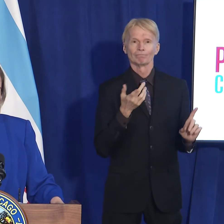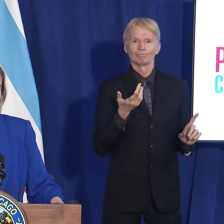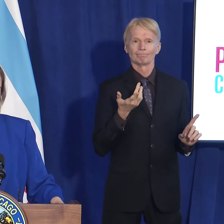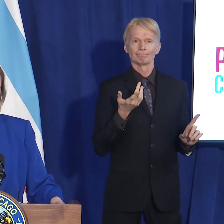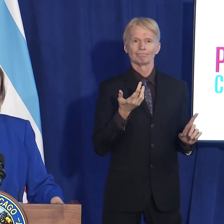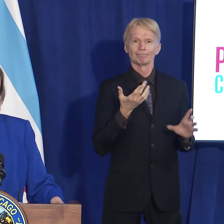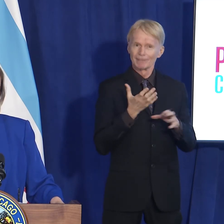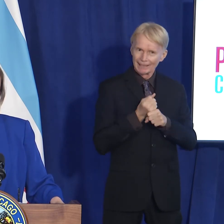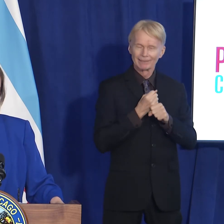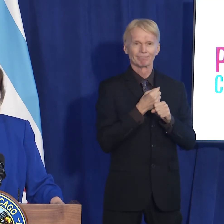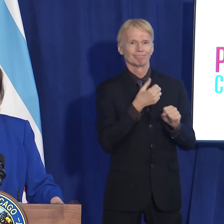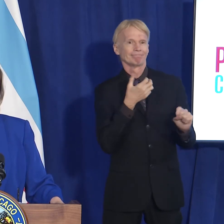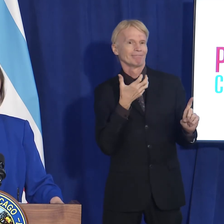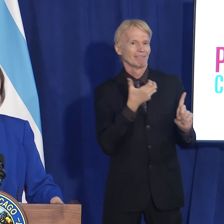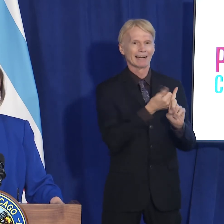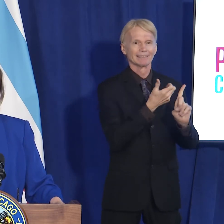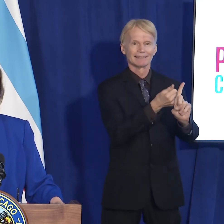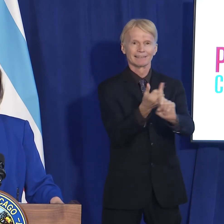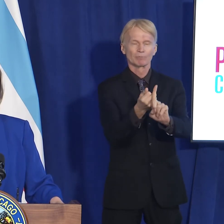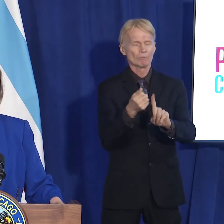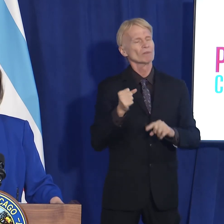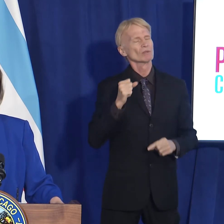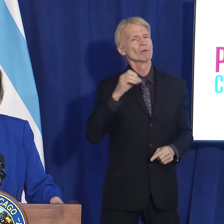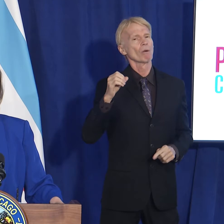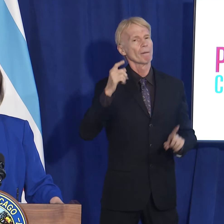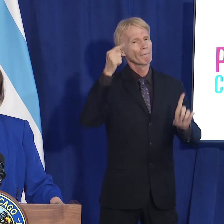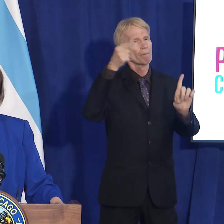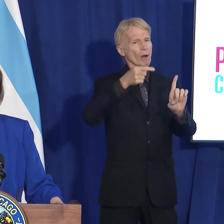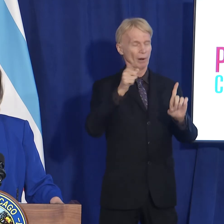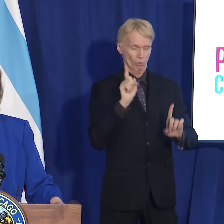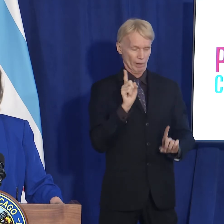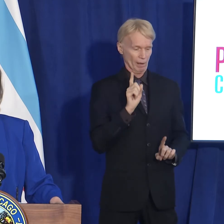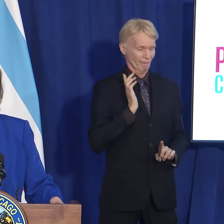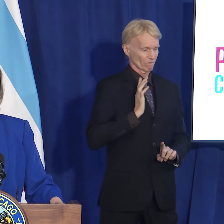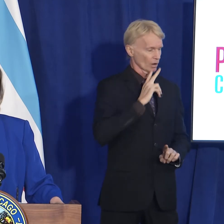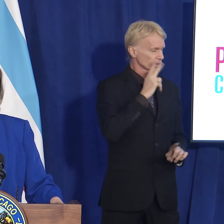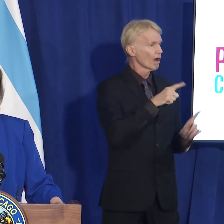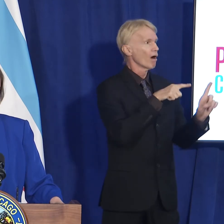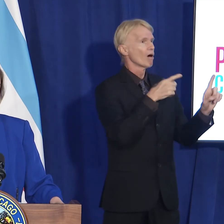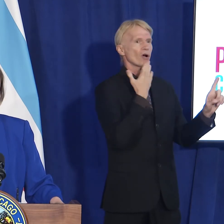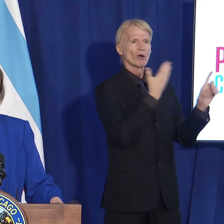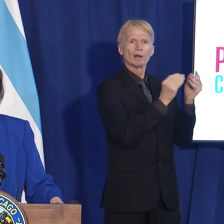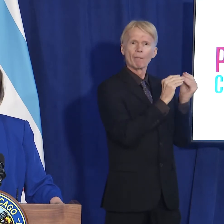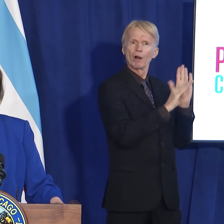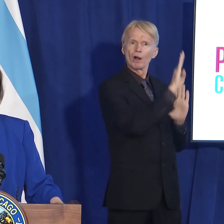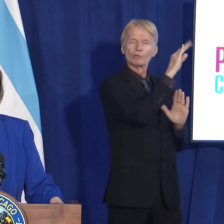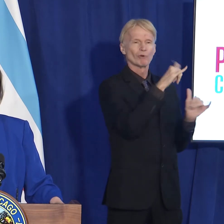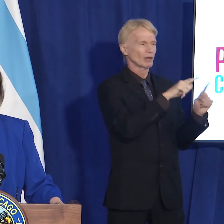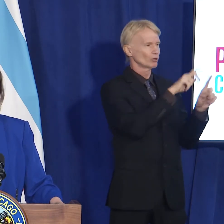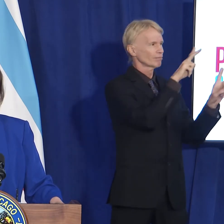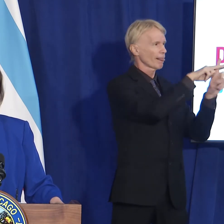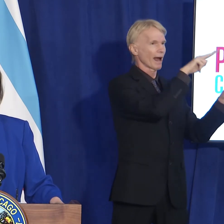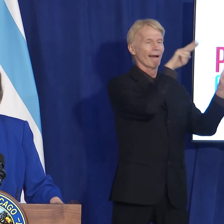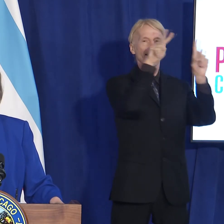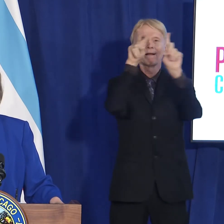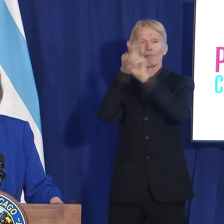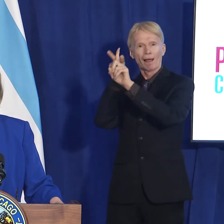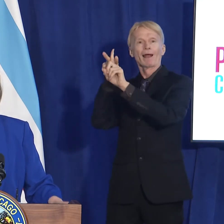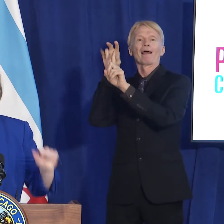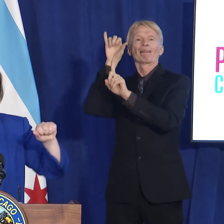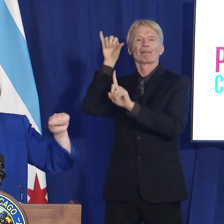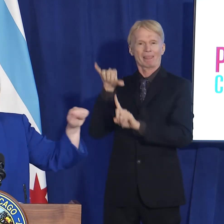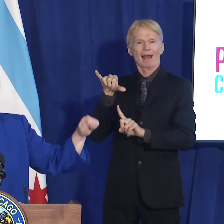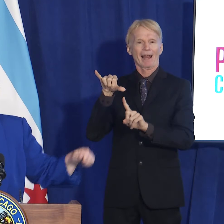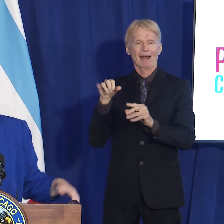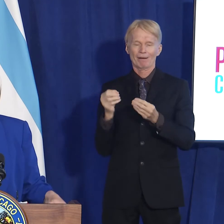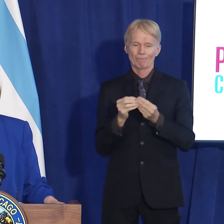that anywhere where we have seen promise and seen real progress, we've worked to adapt that and add that onto our